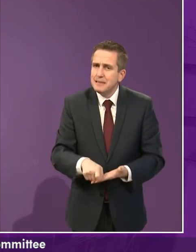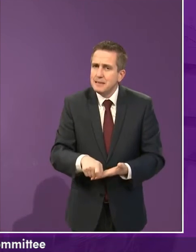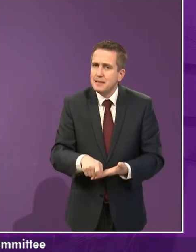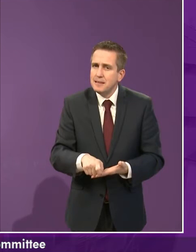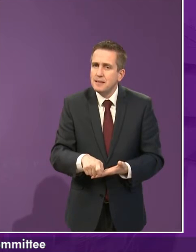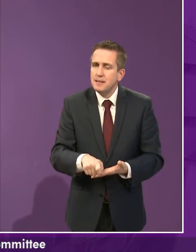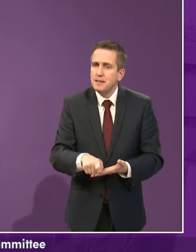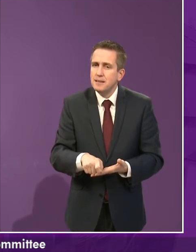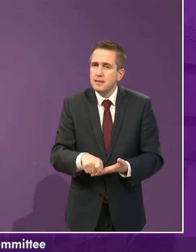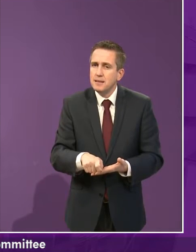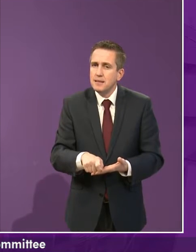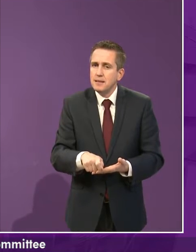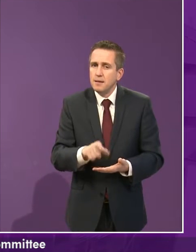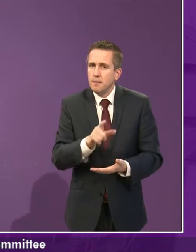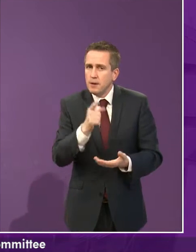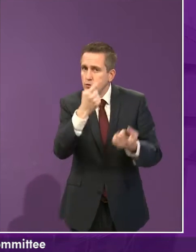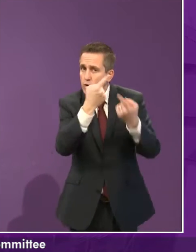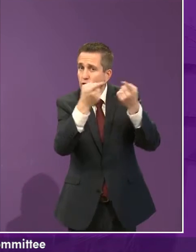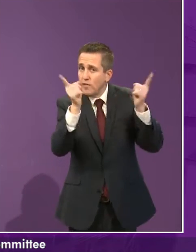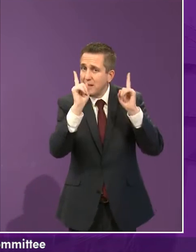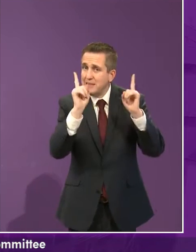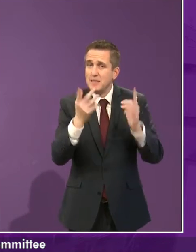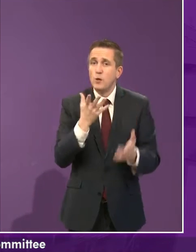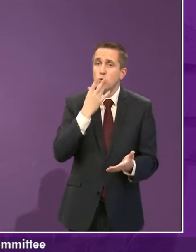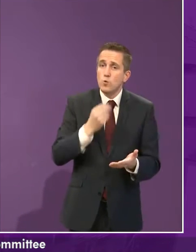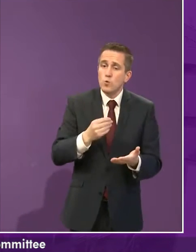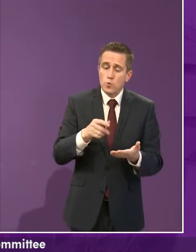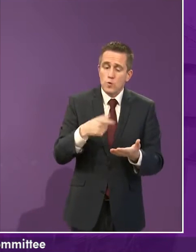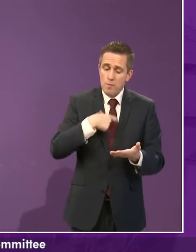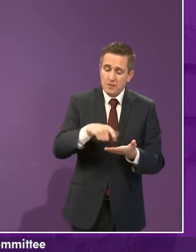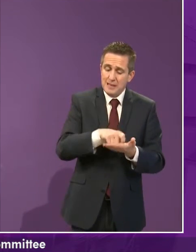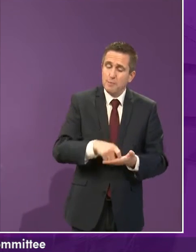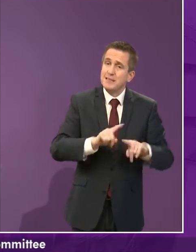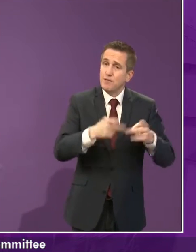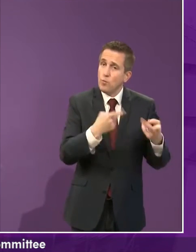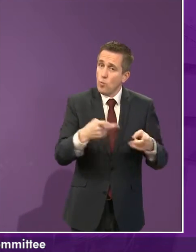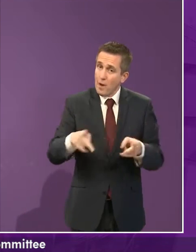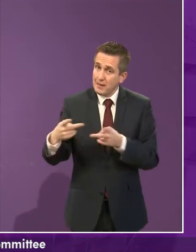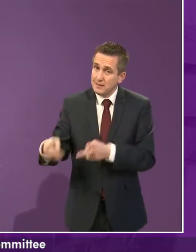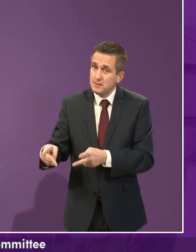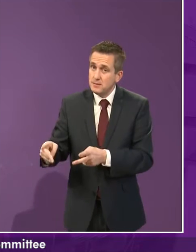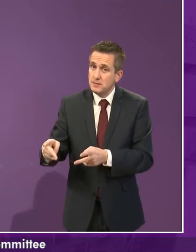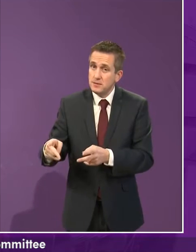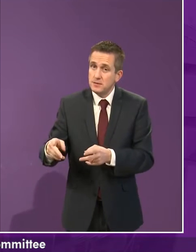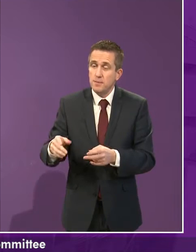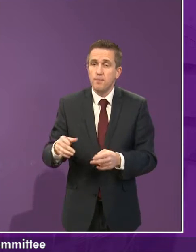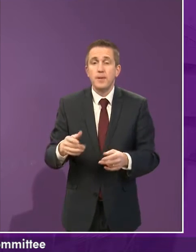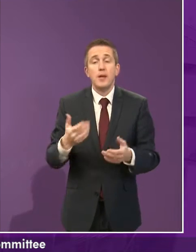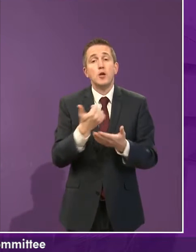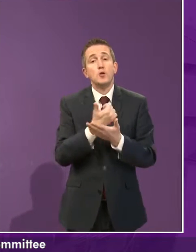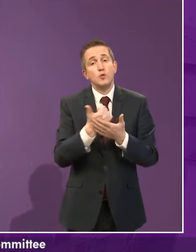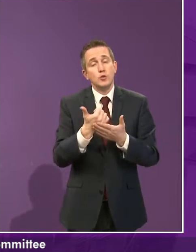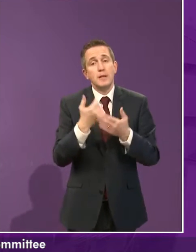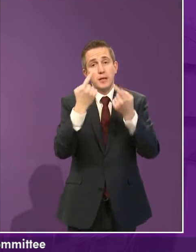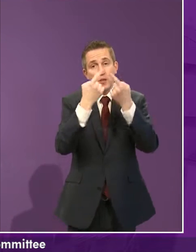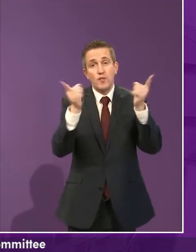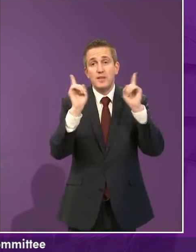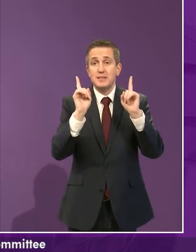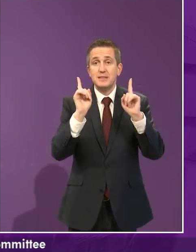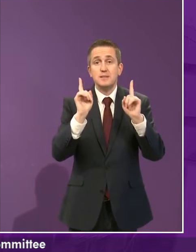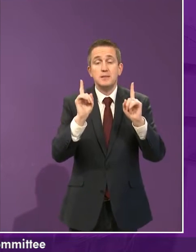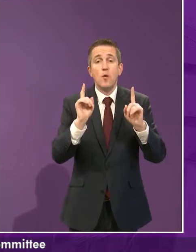are aware that universities will use them in different ways. And most universities will have statements either on